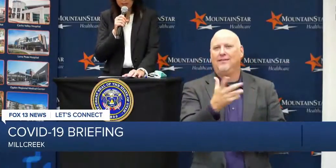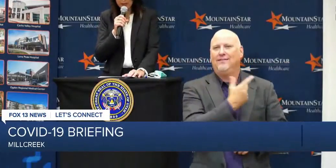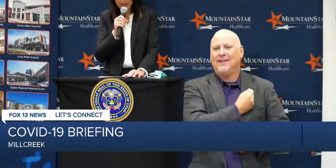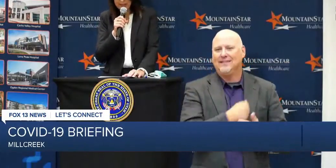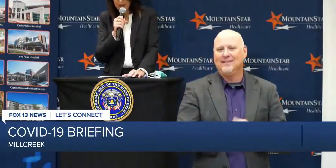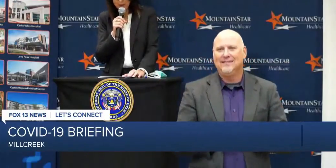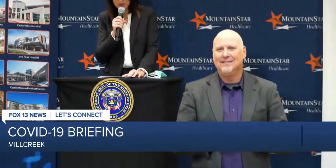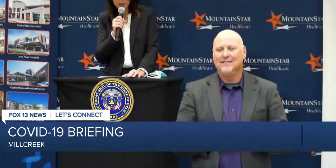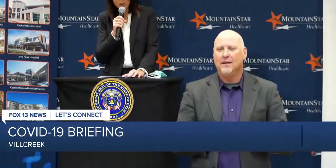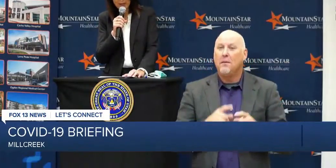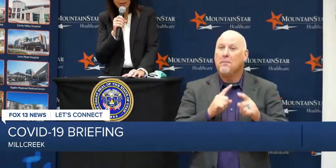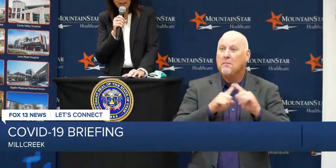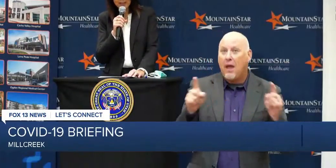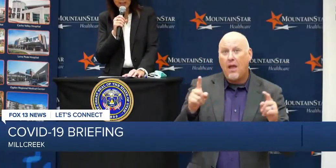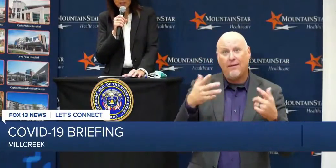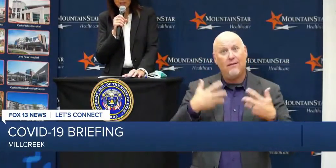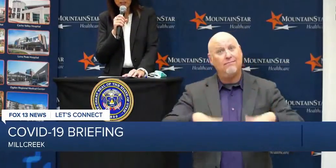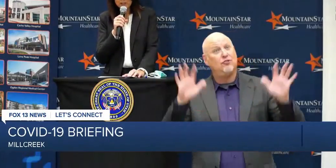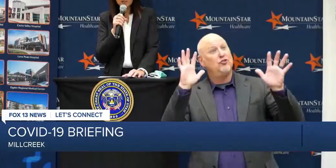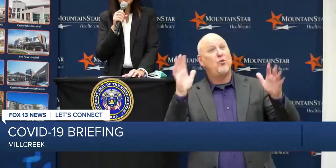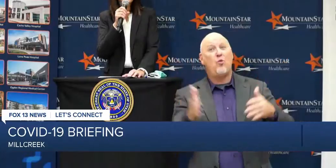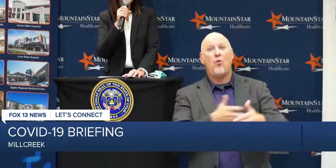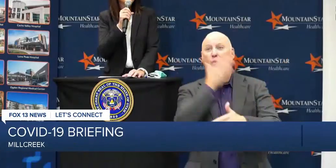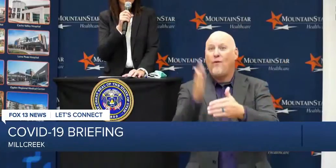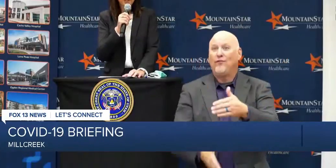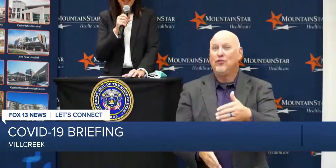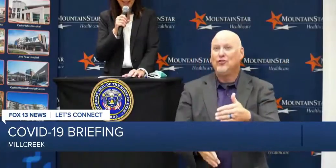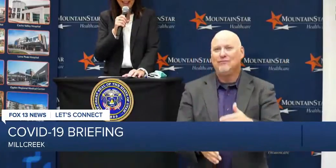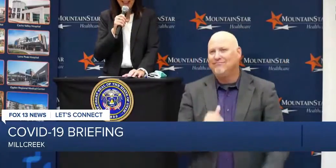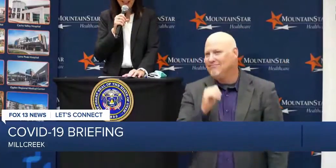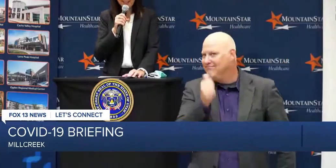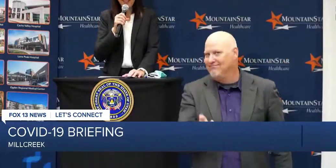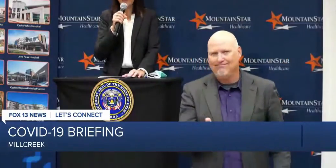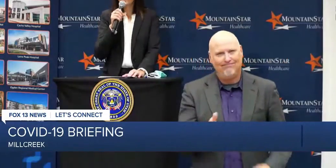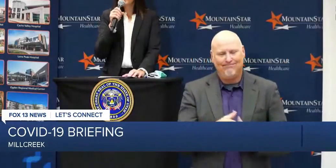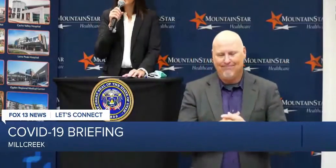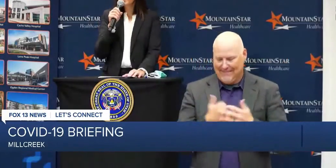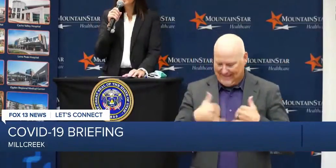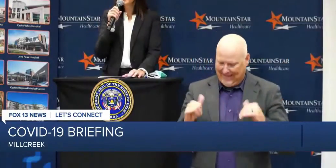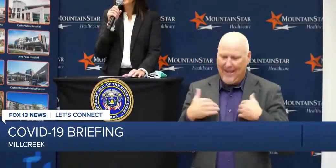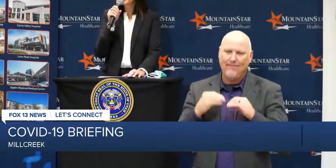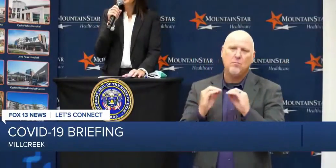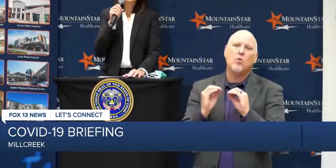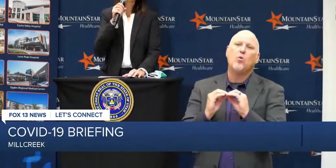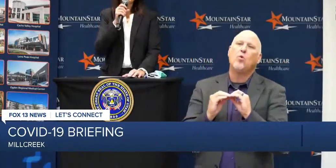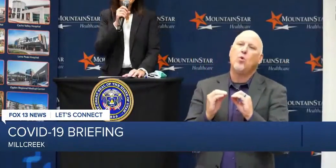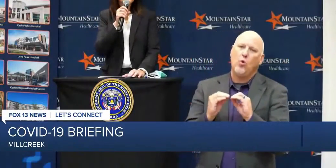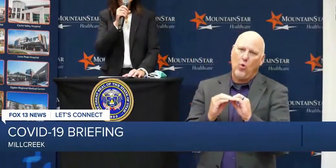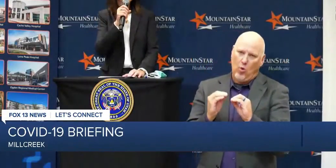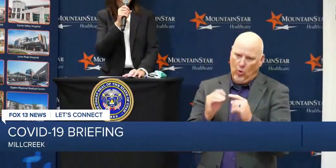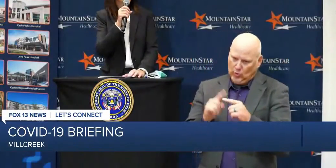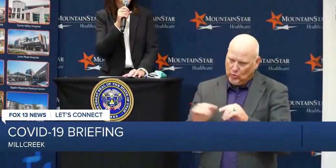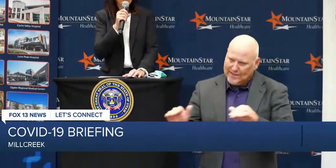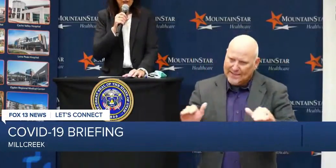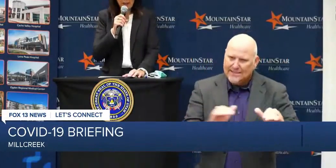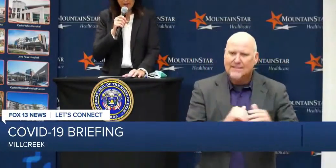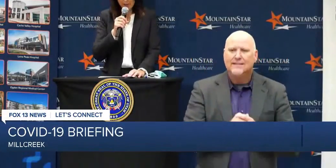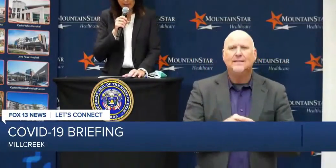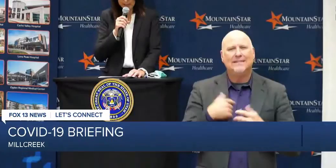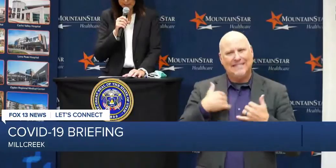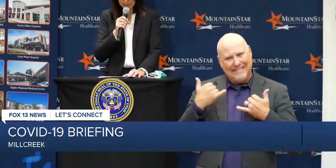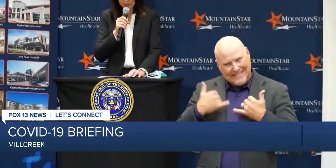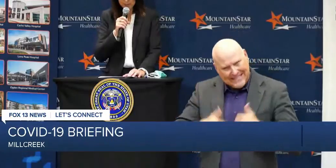keep looking for any options that will make vaccinations physically, emotionally, and mentally, logistically easier